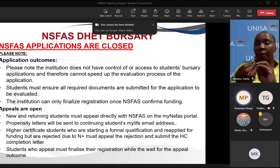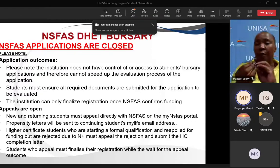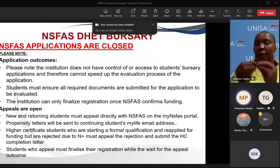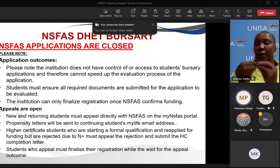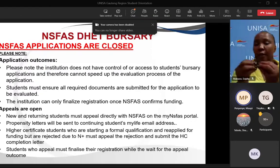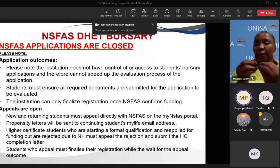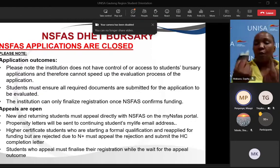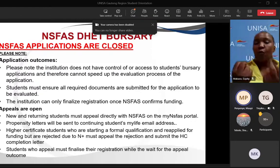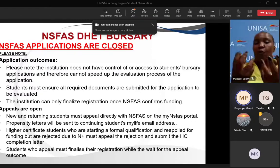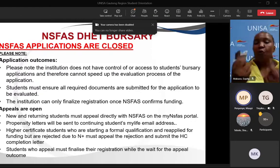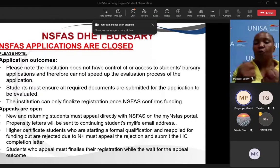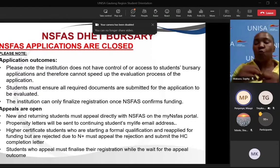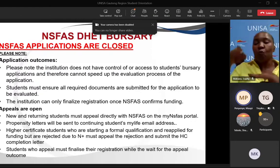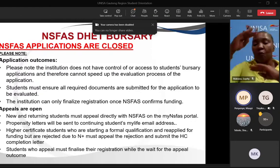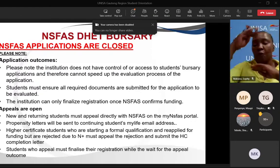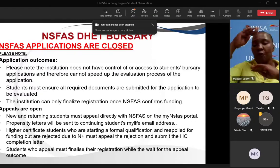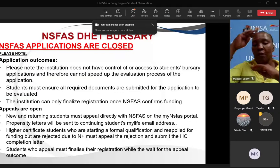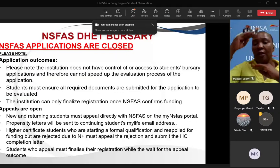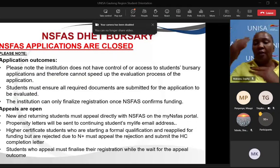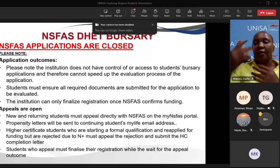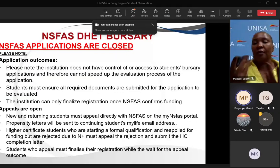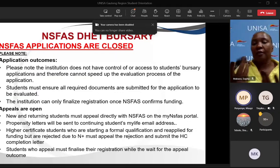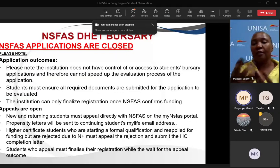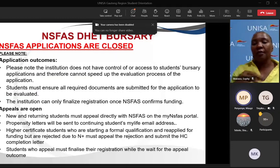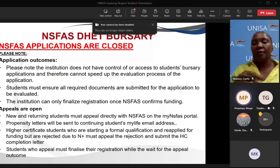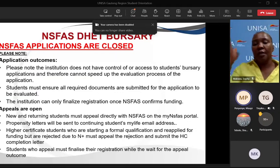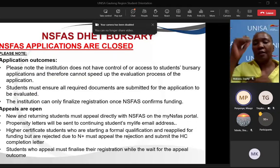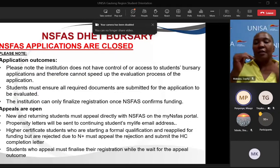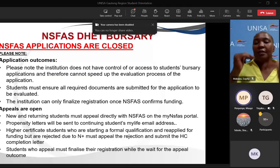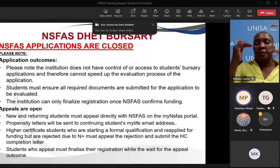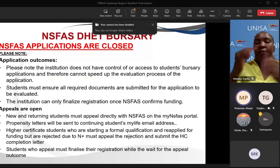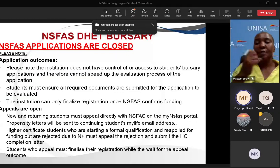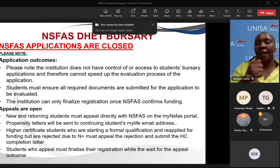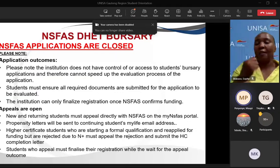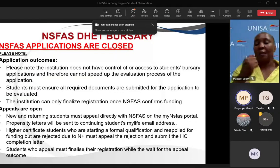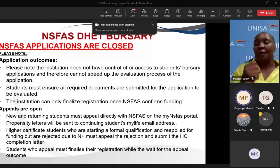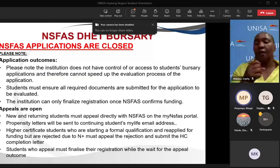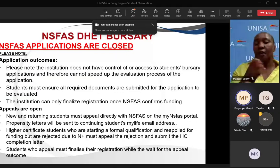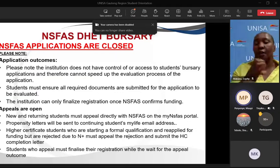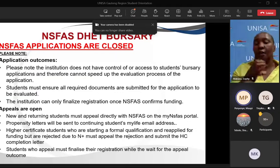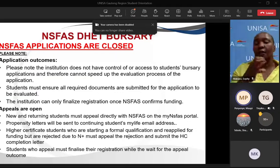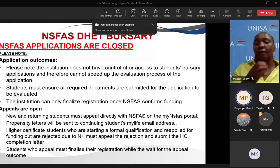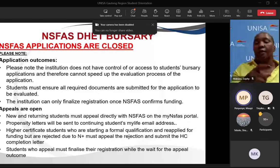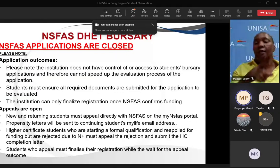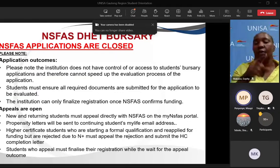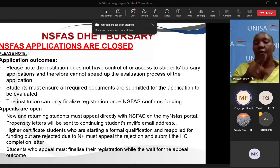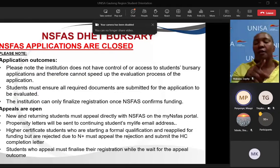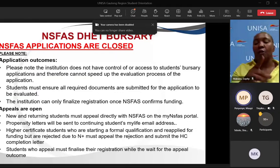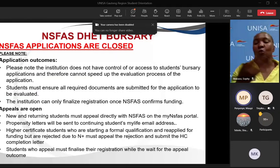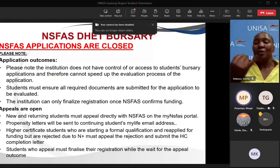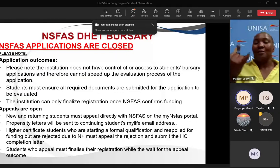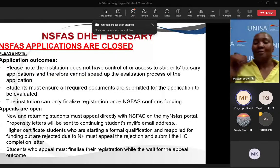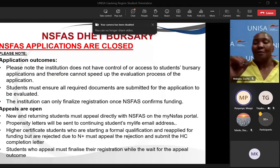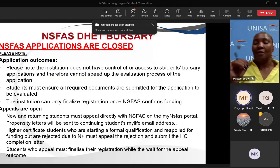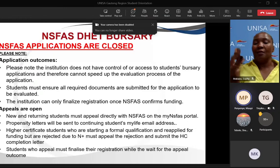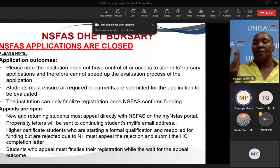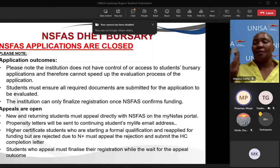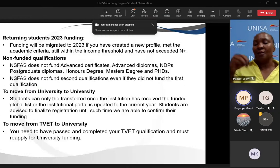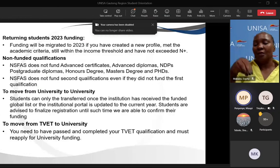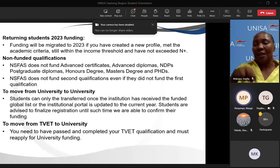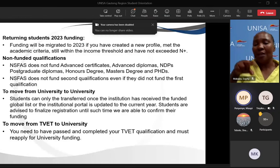profile it makes academic criteria and you're still within the income threshold